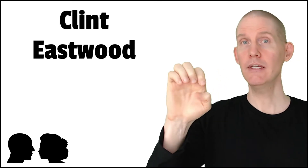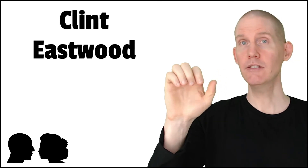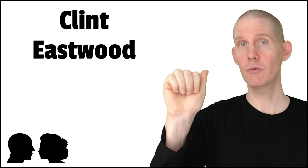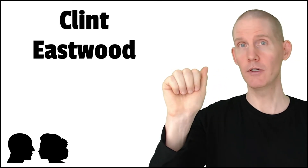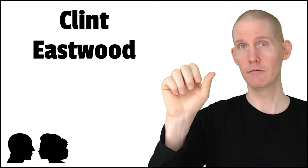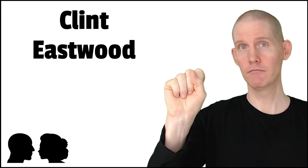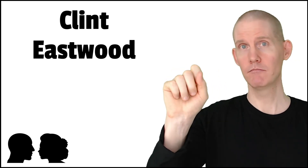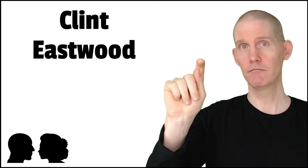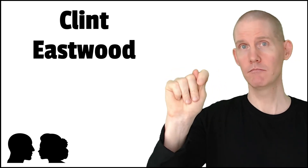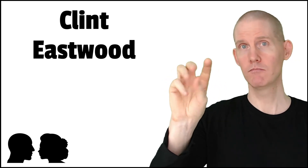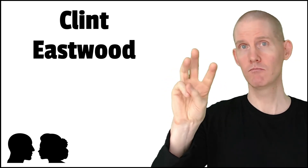Eastwood.